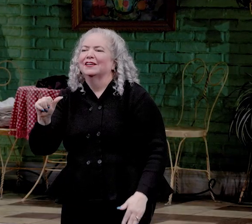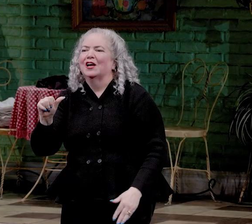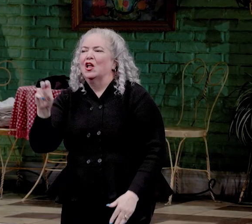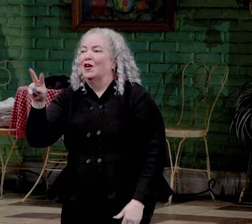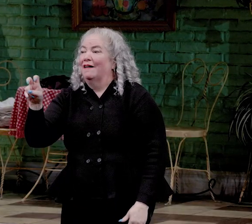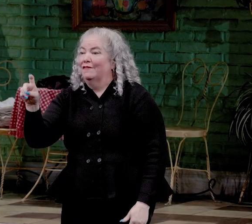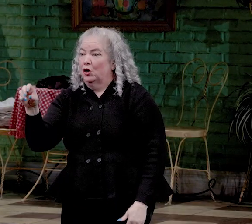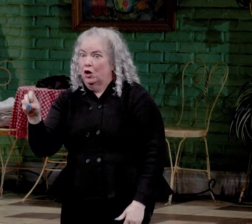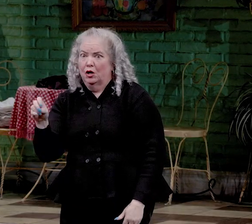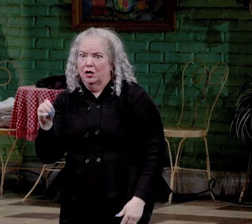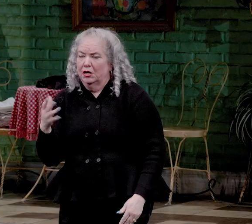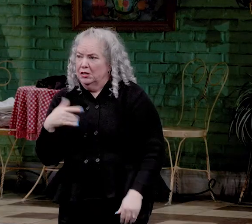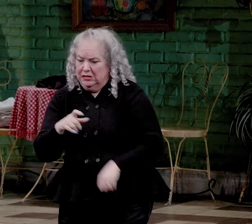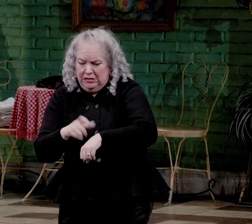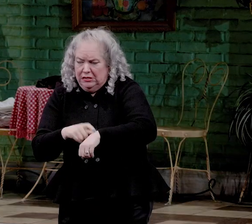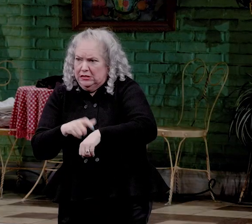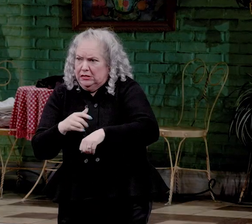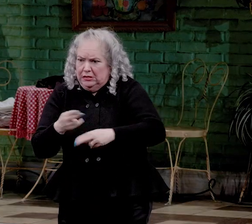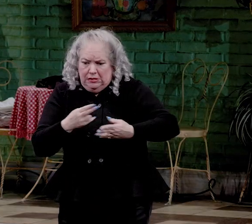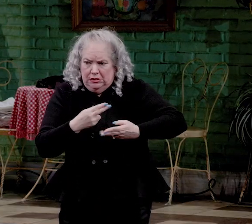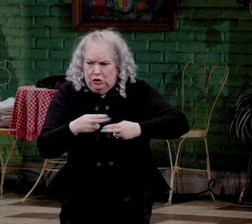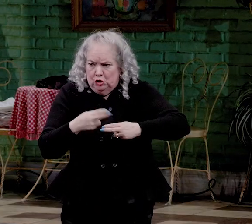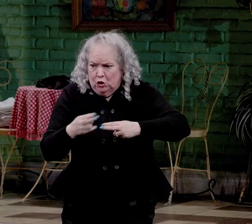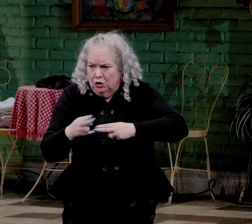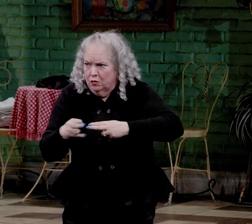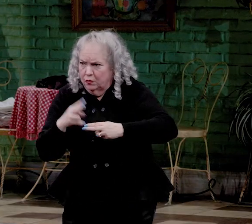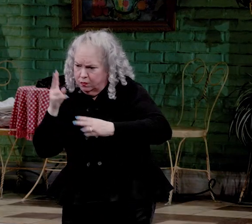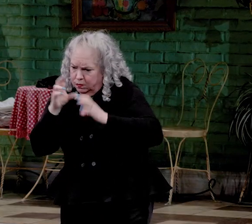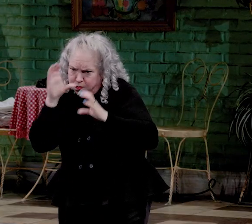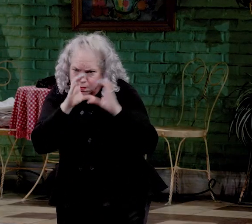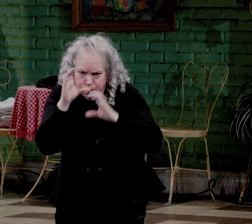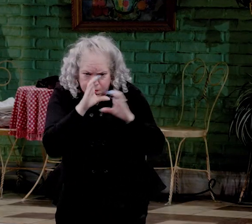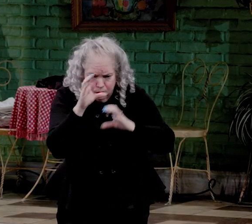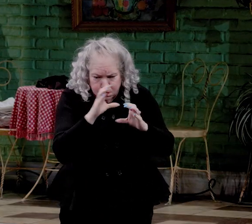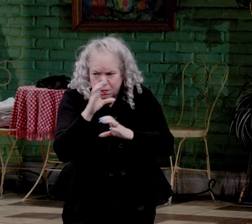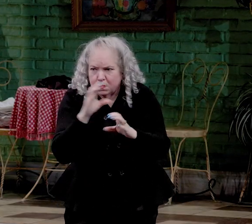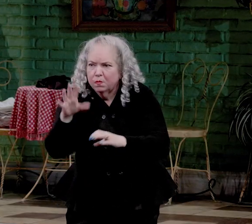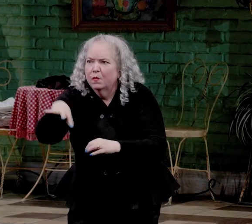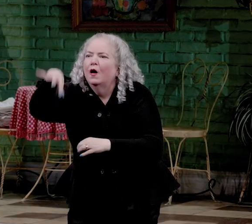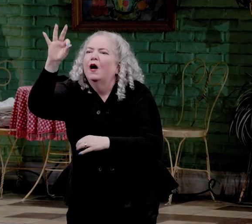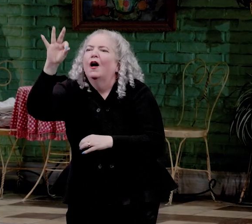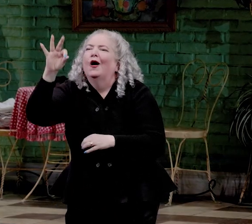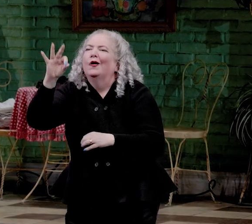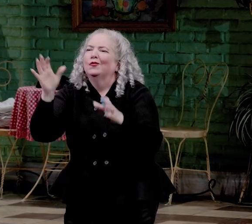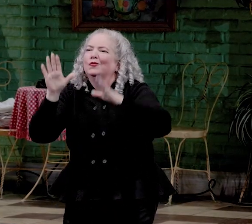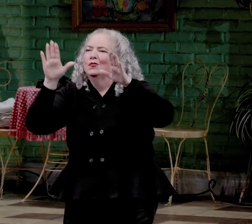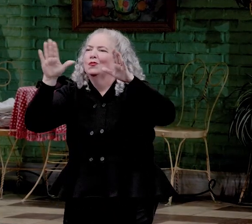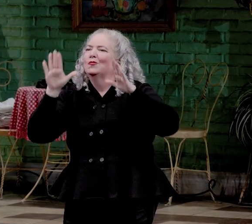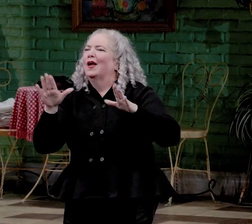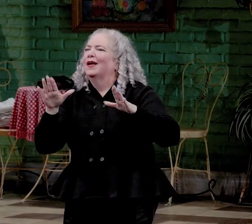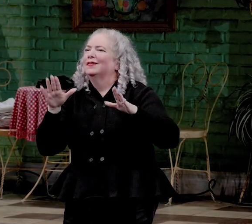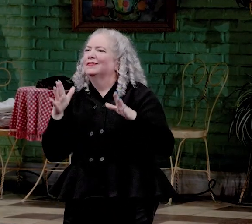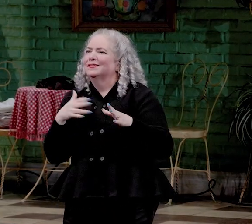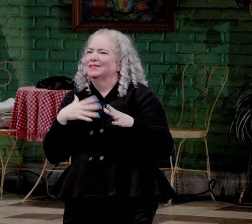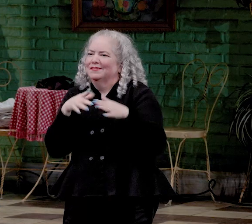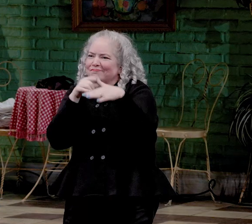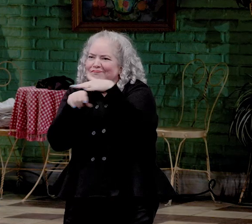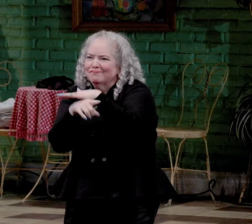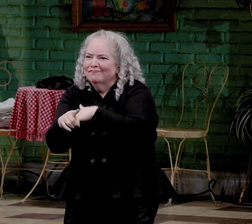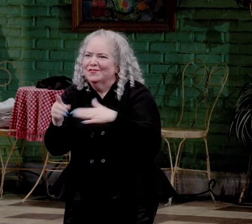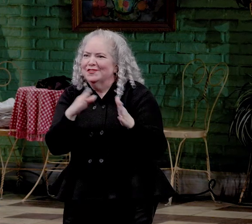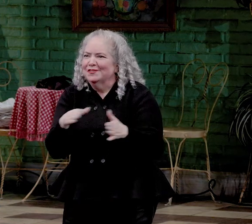against time to solve the crime and uncover one of the greatest conspiracies of all time. Hailed by the New York Times